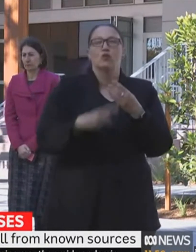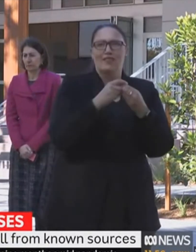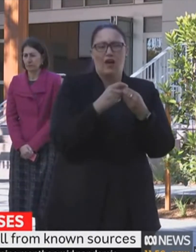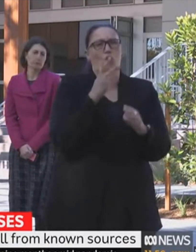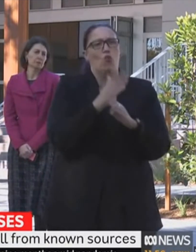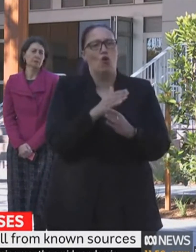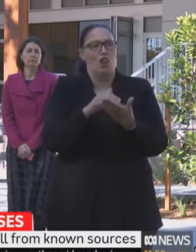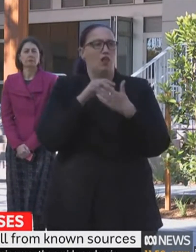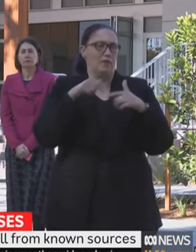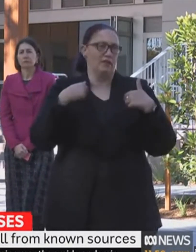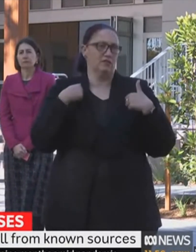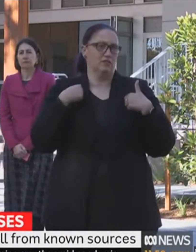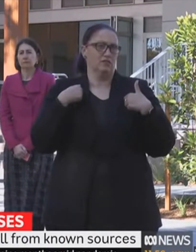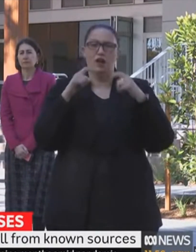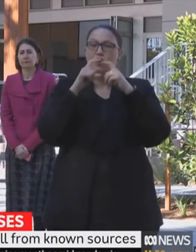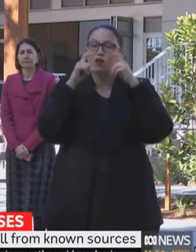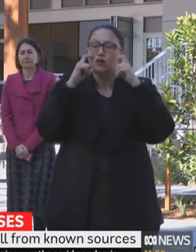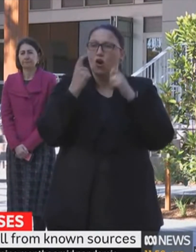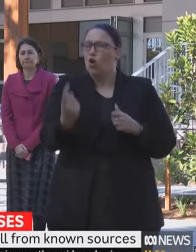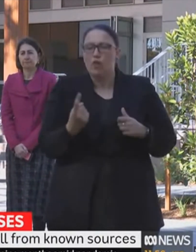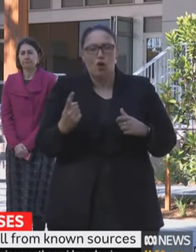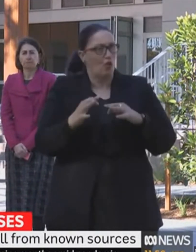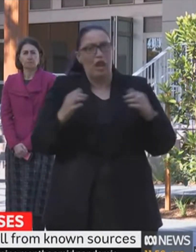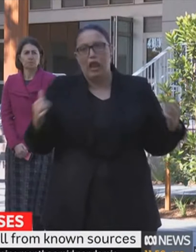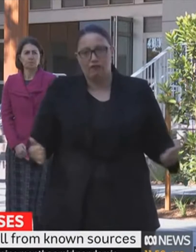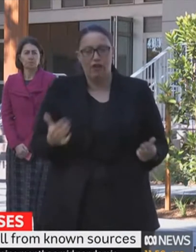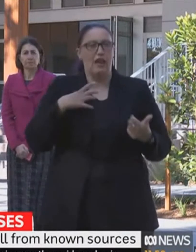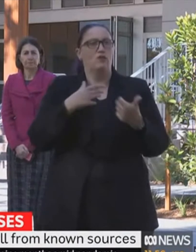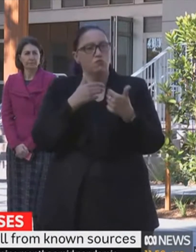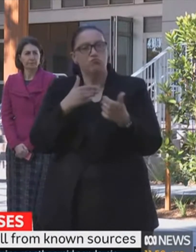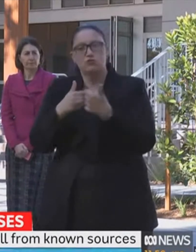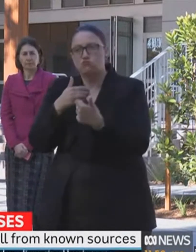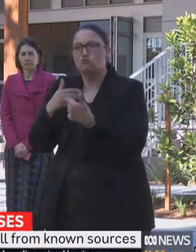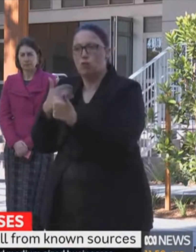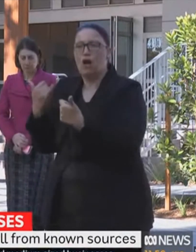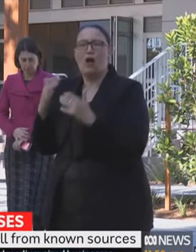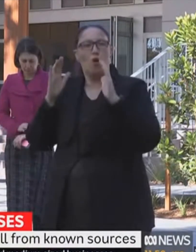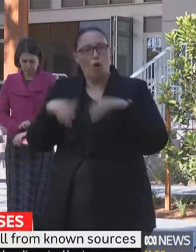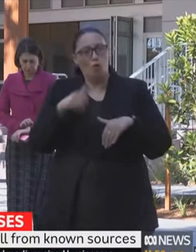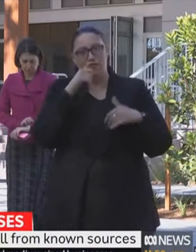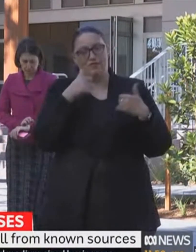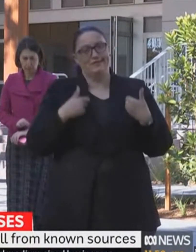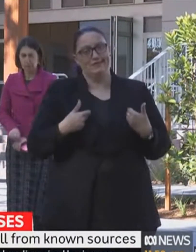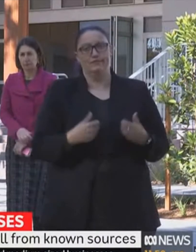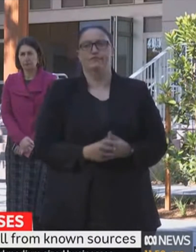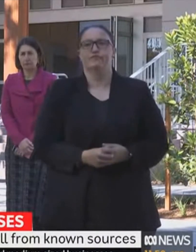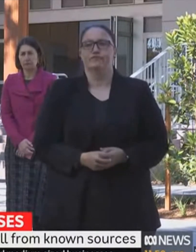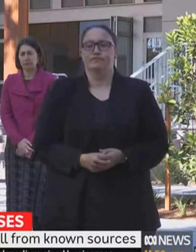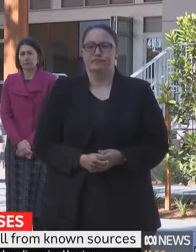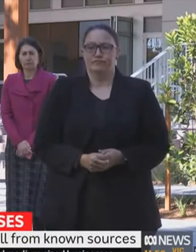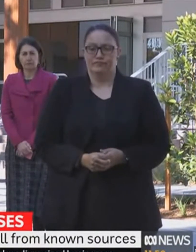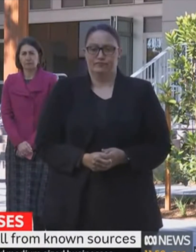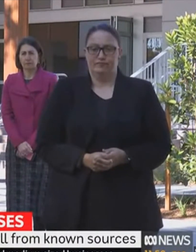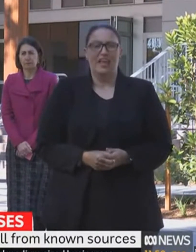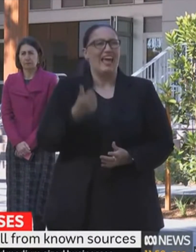and an important adjunct, particularly in circumstances where you can't socially distance, or if you are unwell